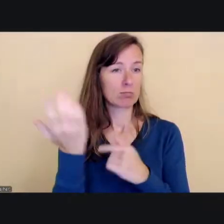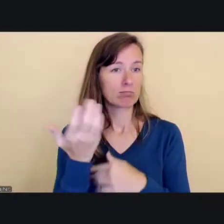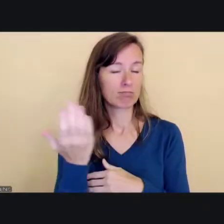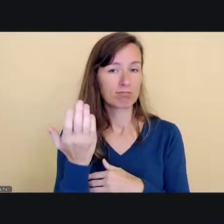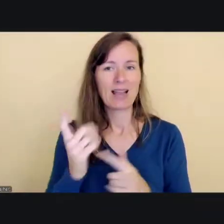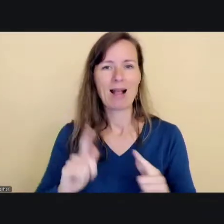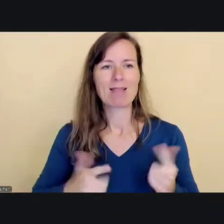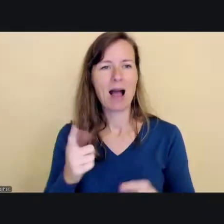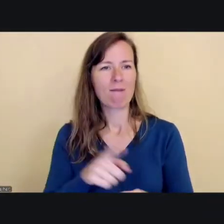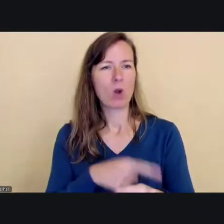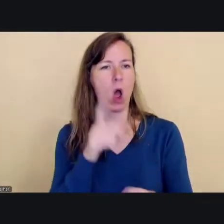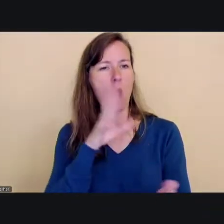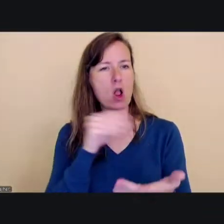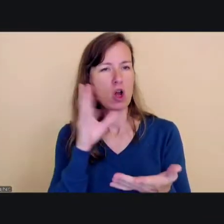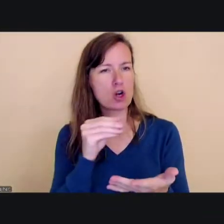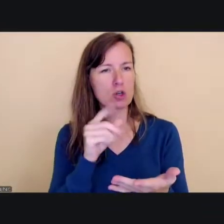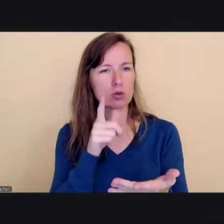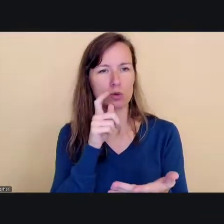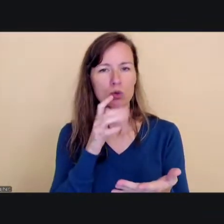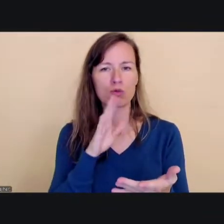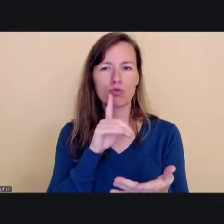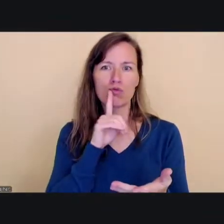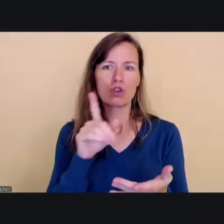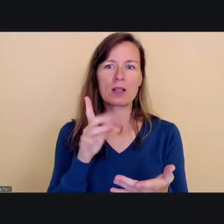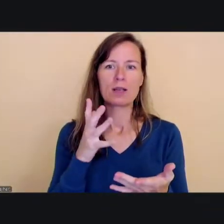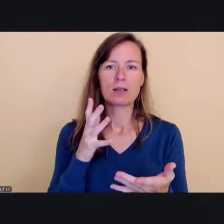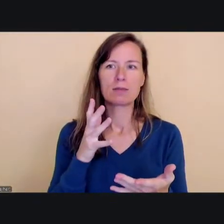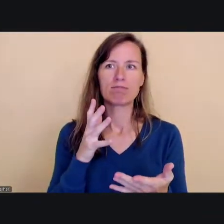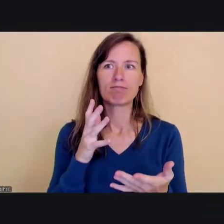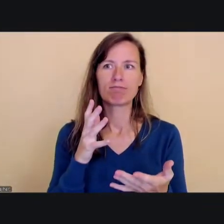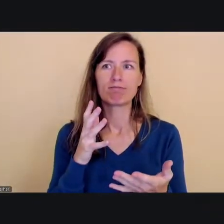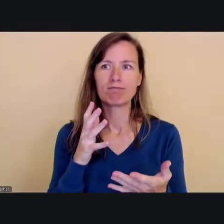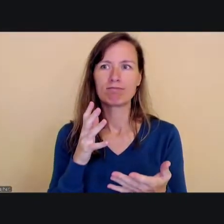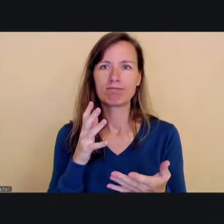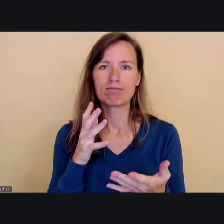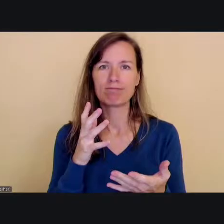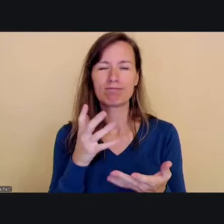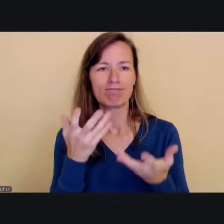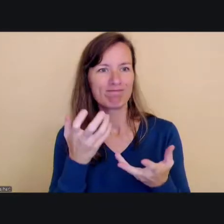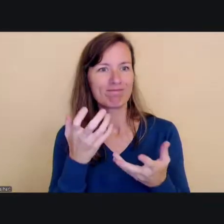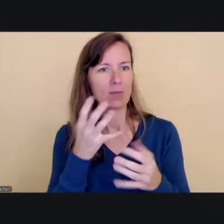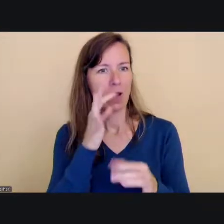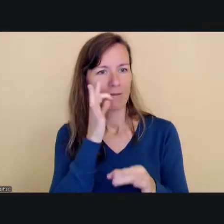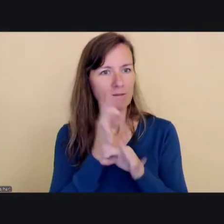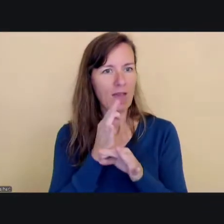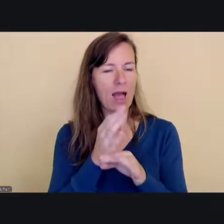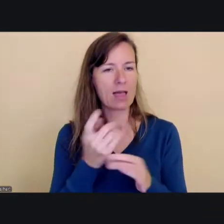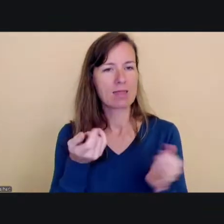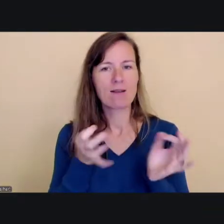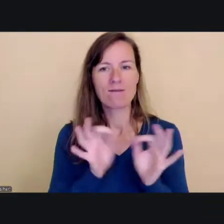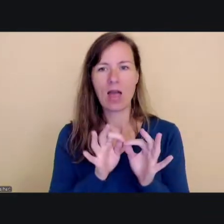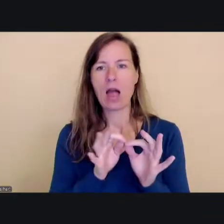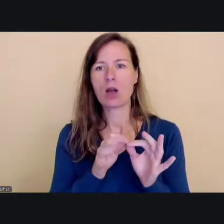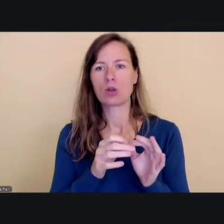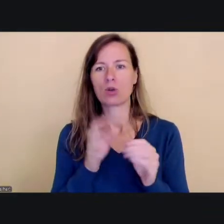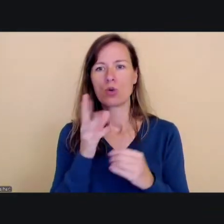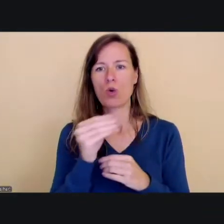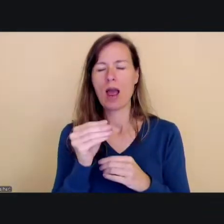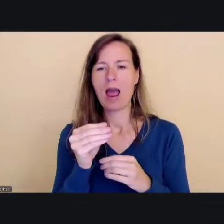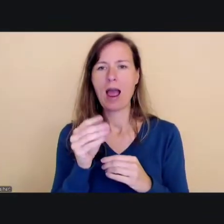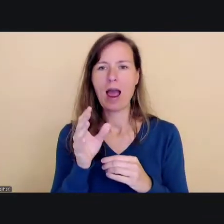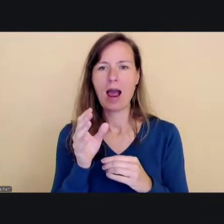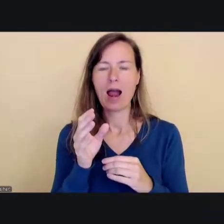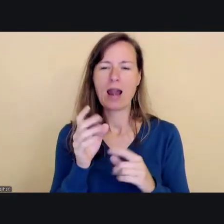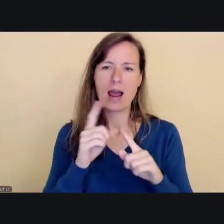faith, take educational and personal risks, and set and accomplish goals based on their abilities. And whereas